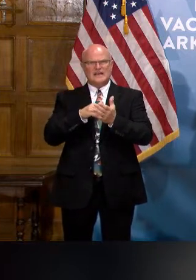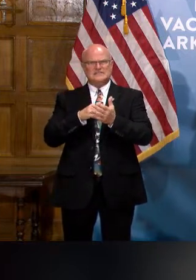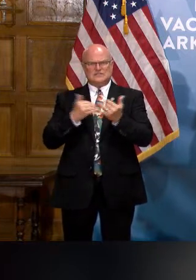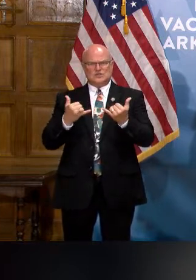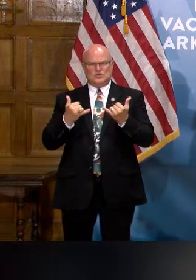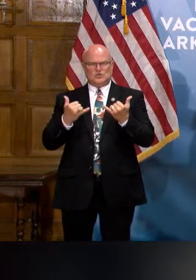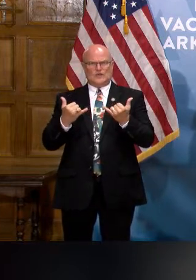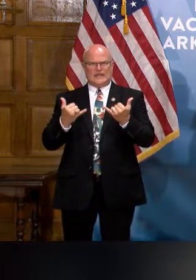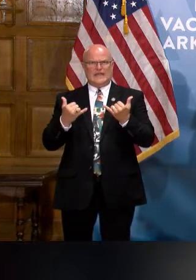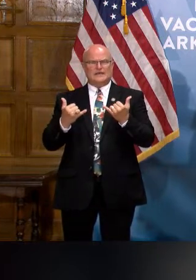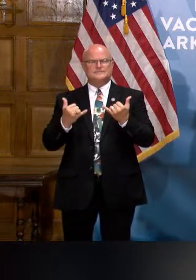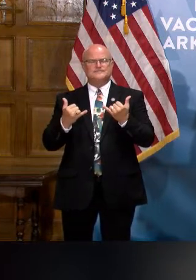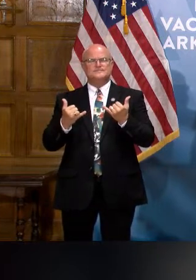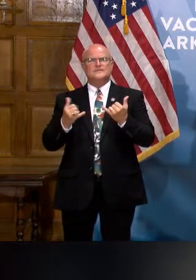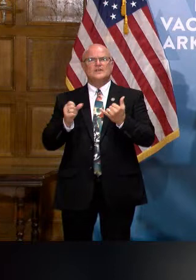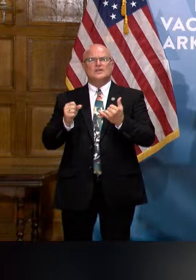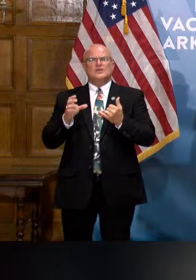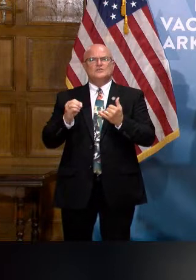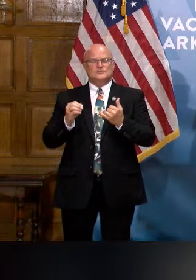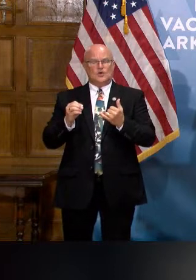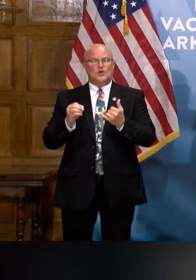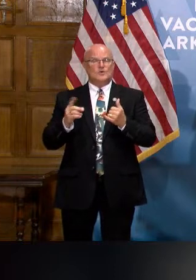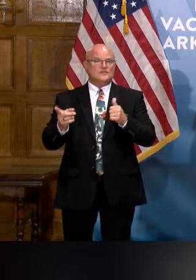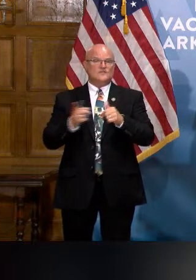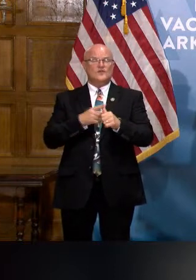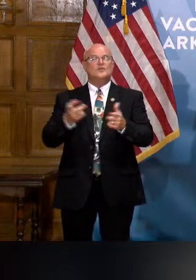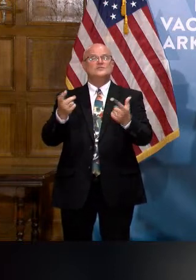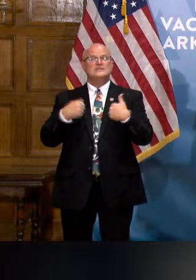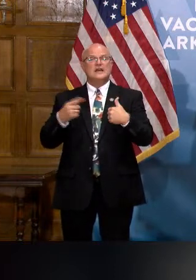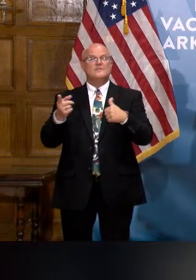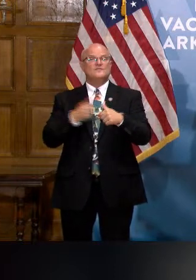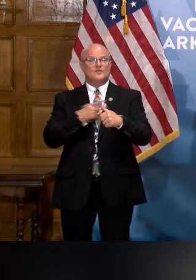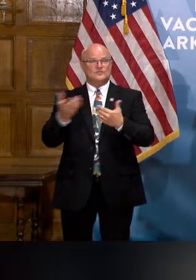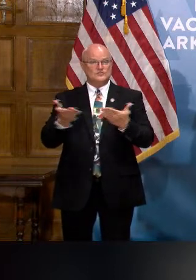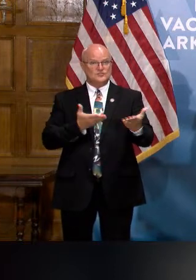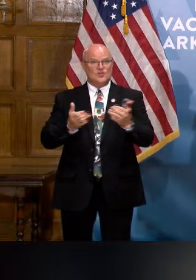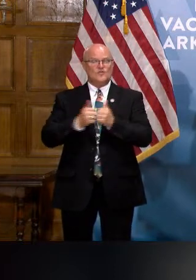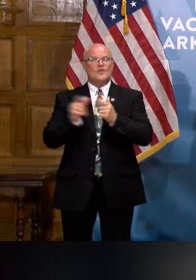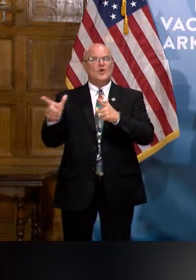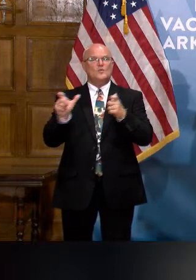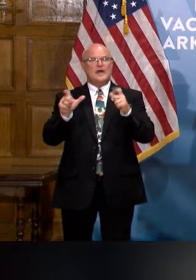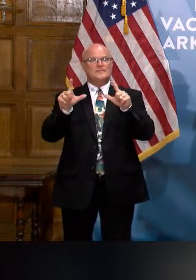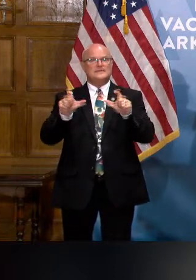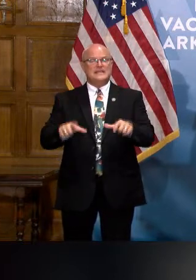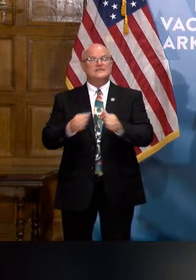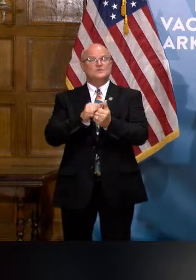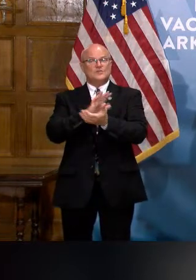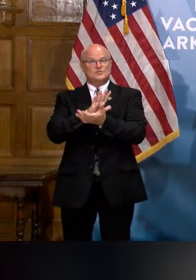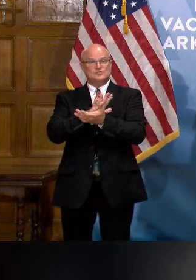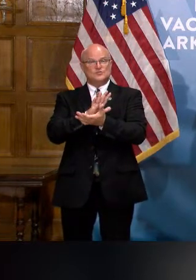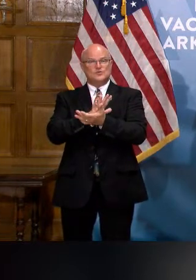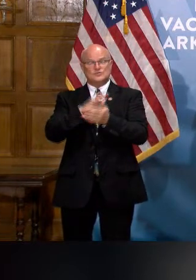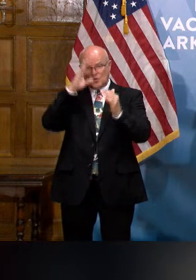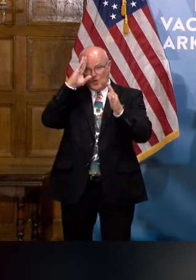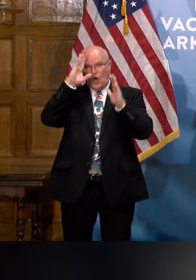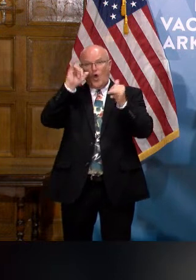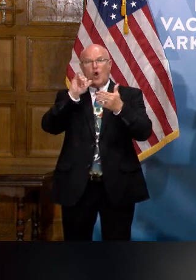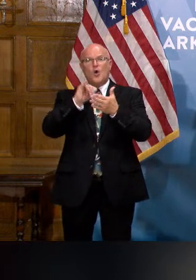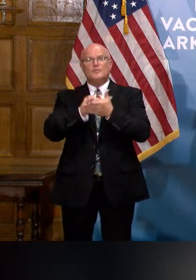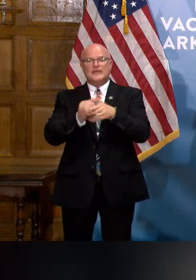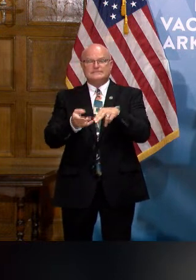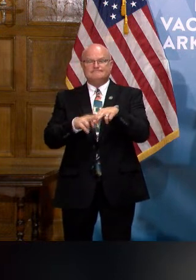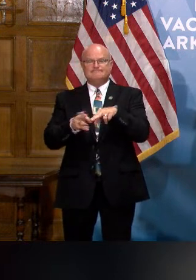current inventory. So it's a first come, first serve with those rapid tests with our schools. We hope that